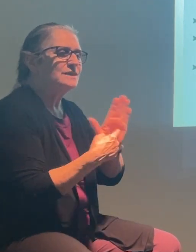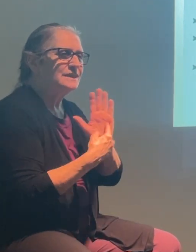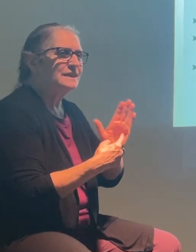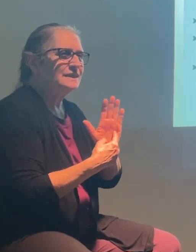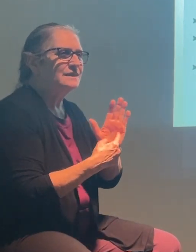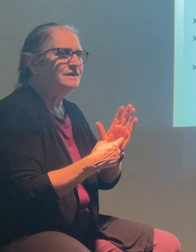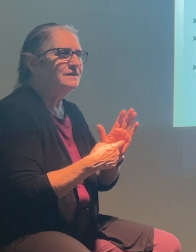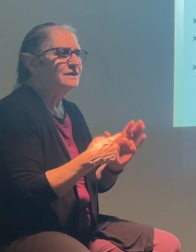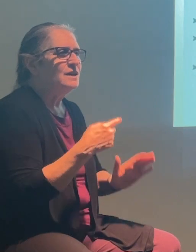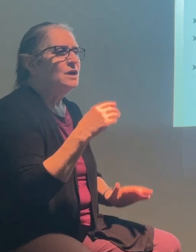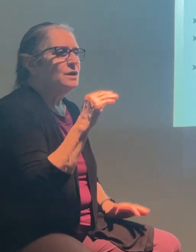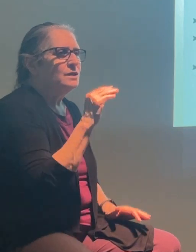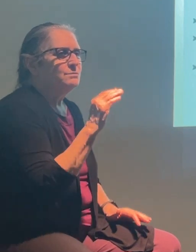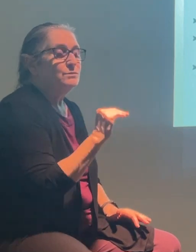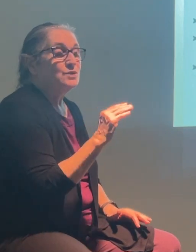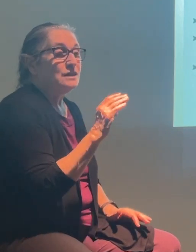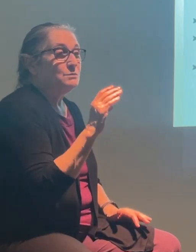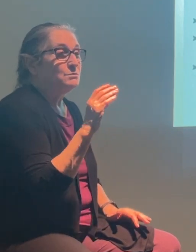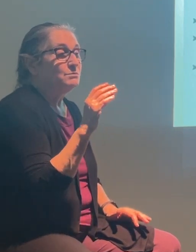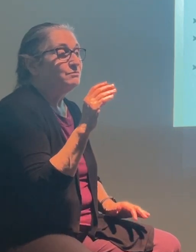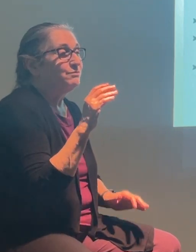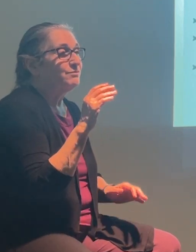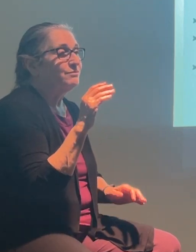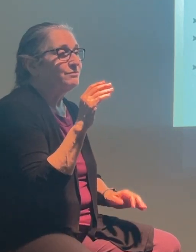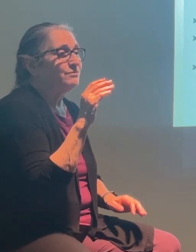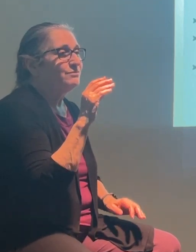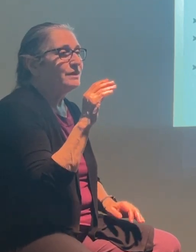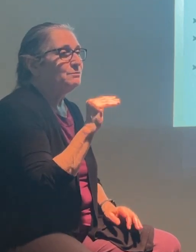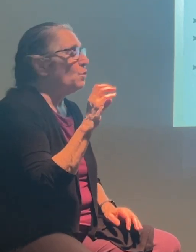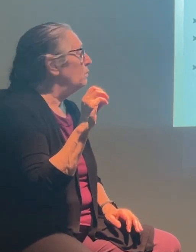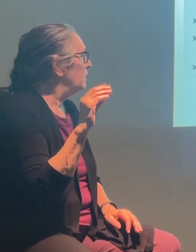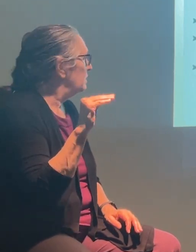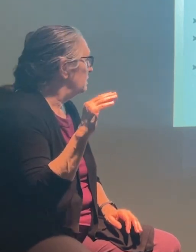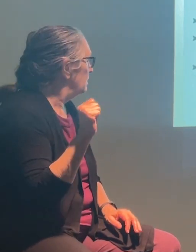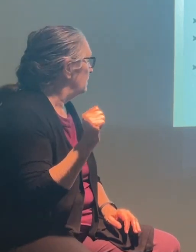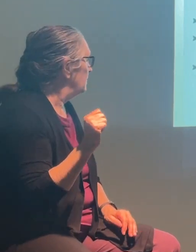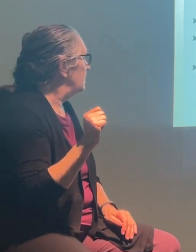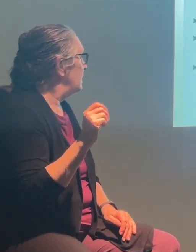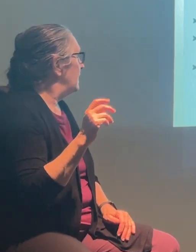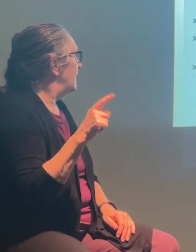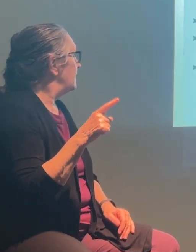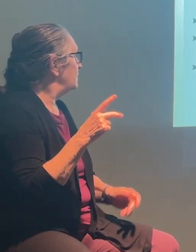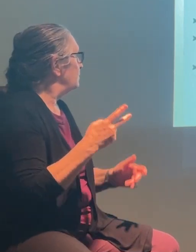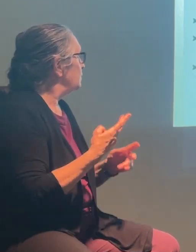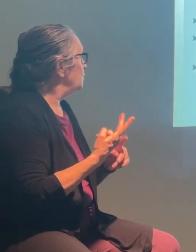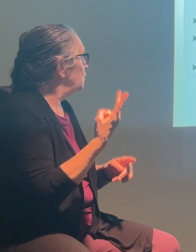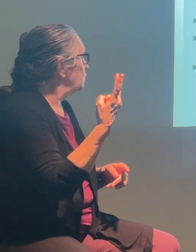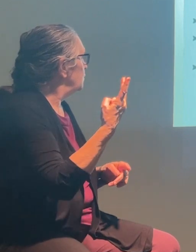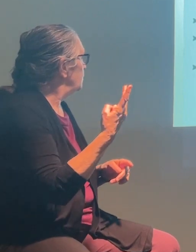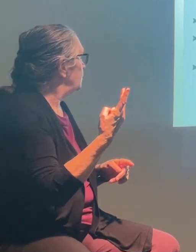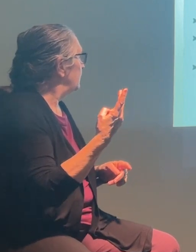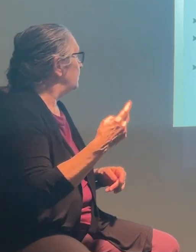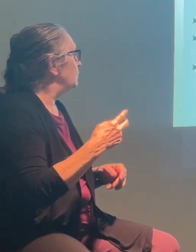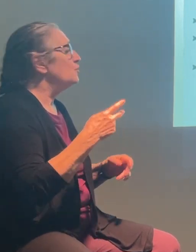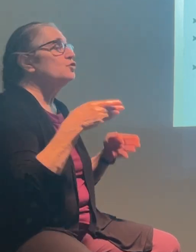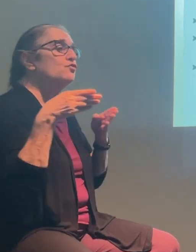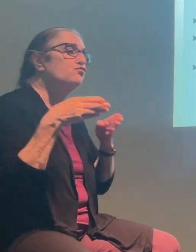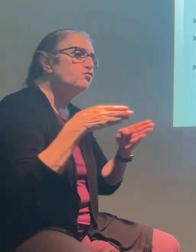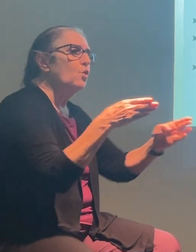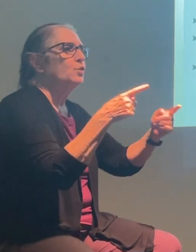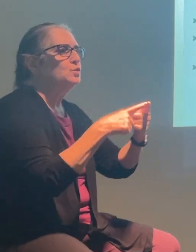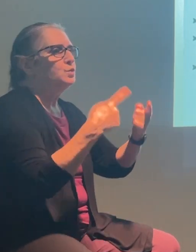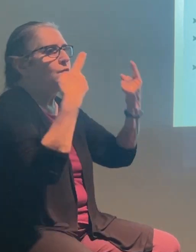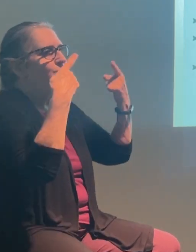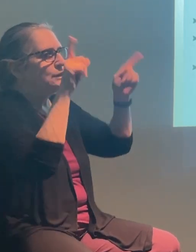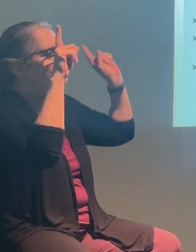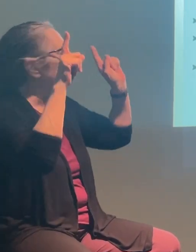first inkling of him going back, Road to Victory and Power in the Pacific. And he also,